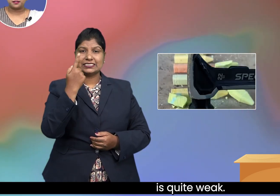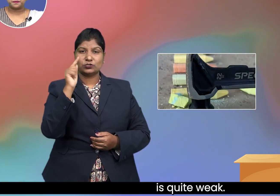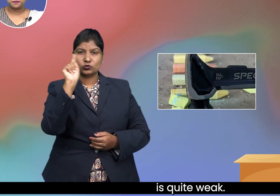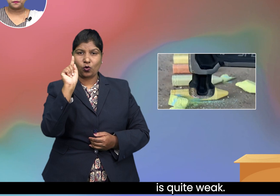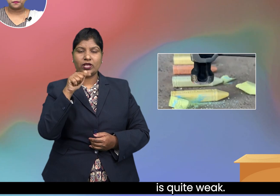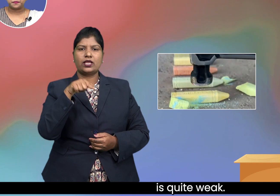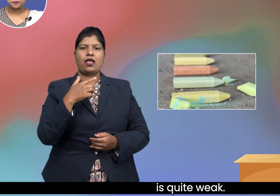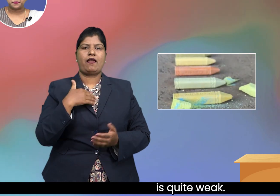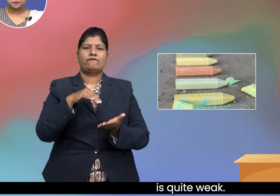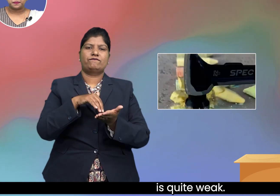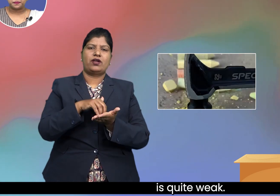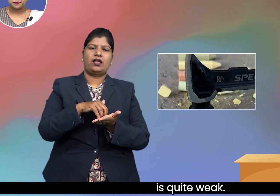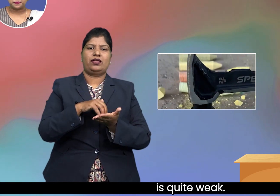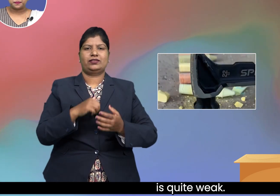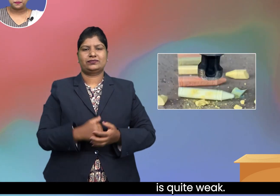weak.